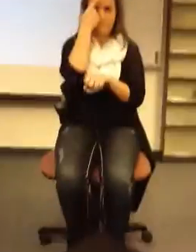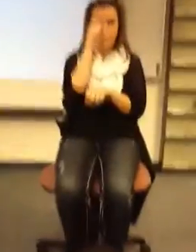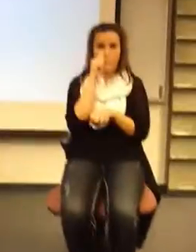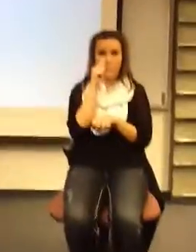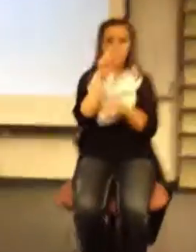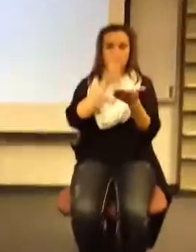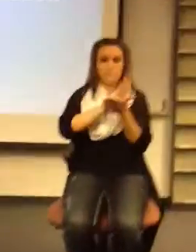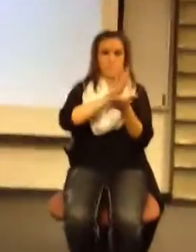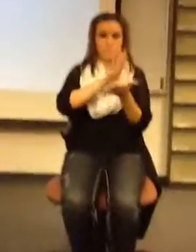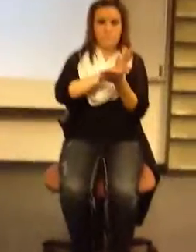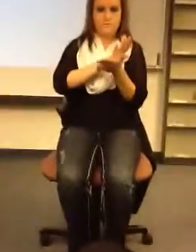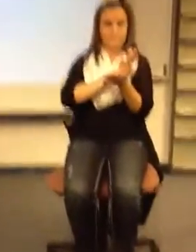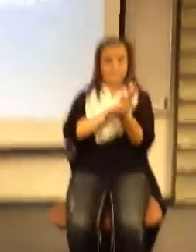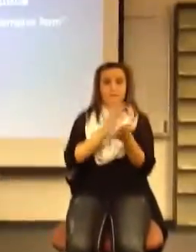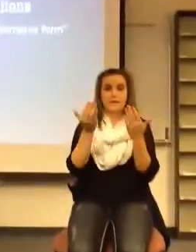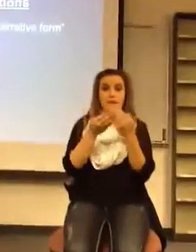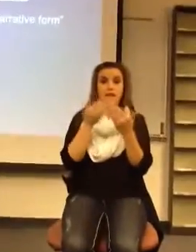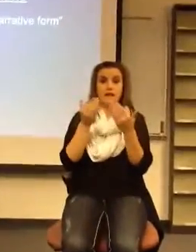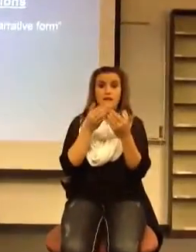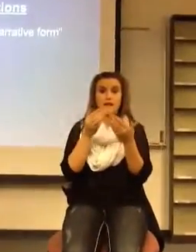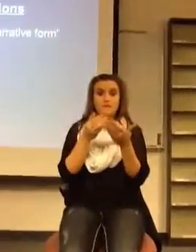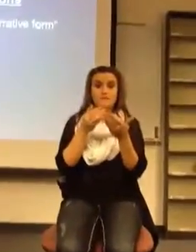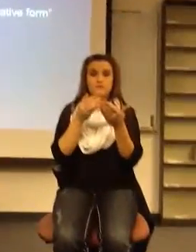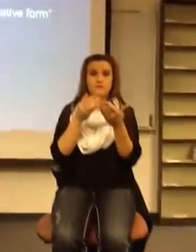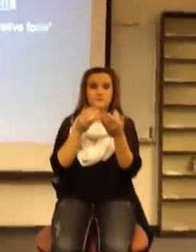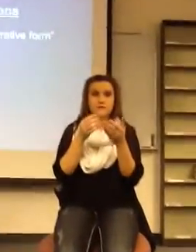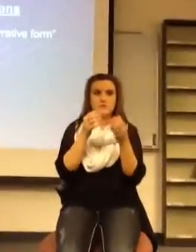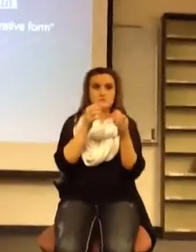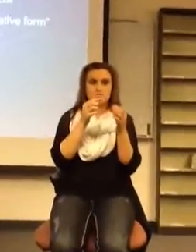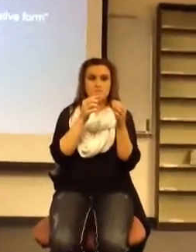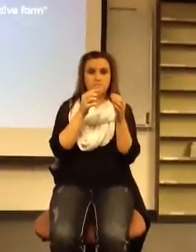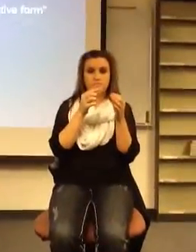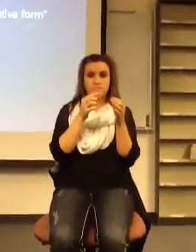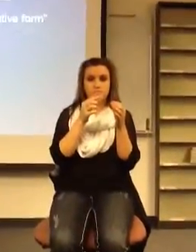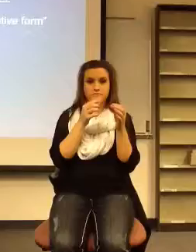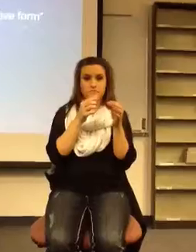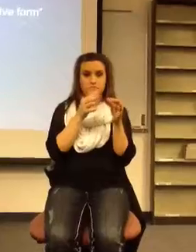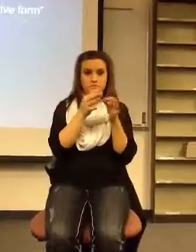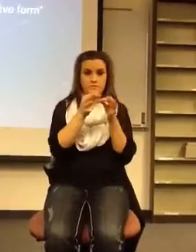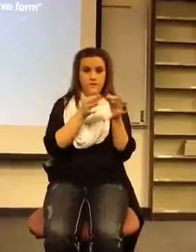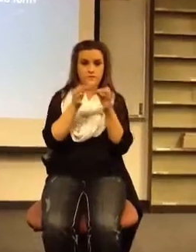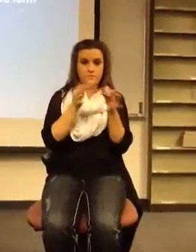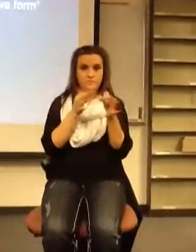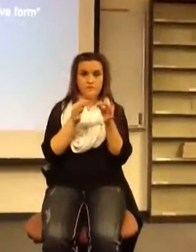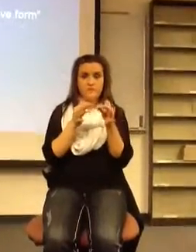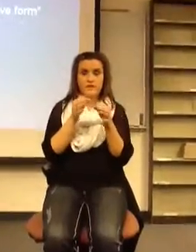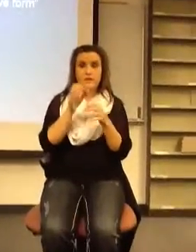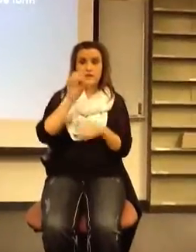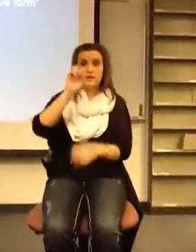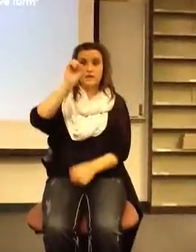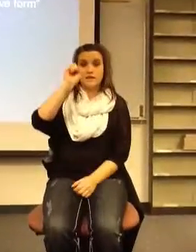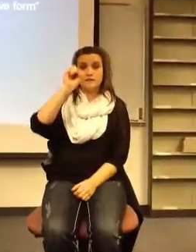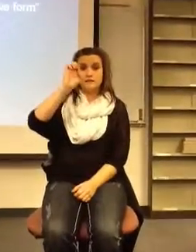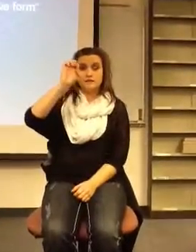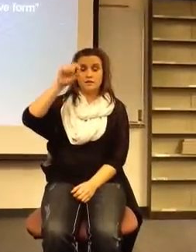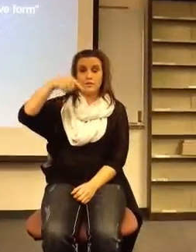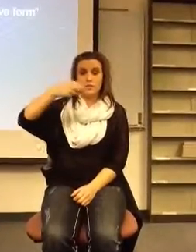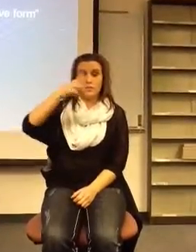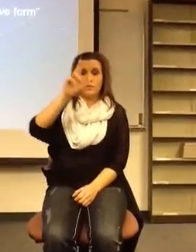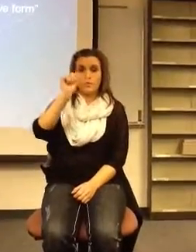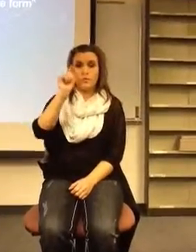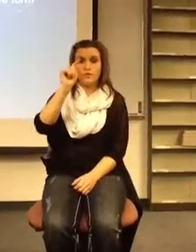So probably the easiest definition of comic books is to refer to them as sequential art in narrative form.